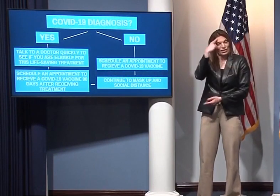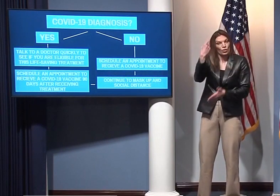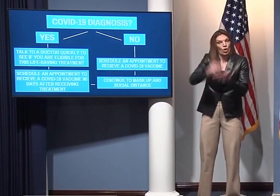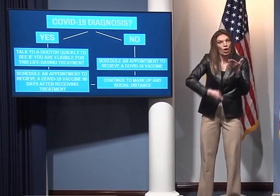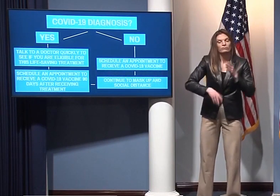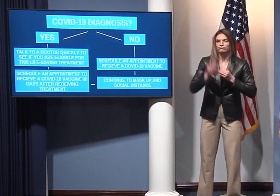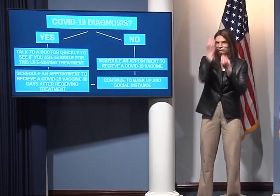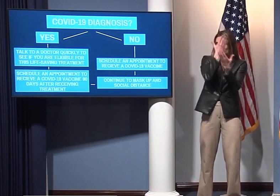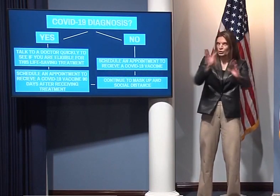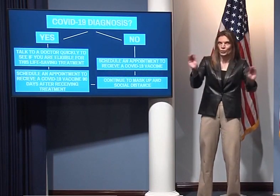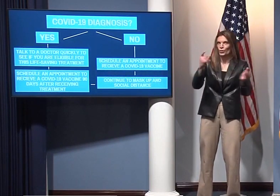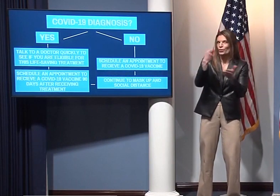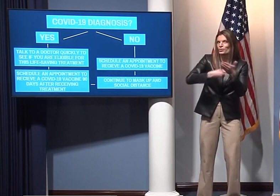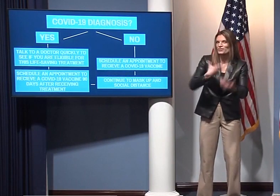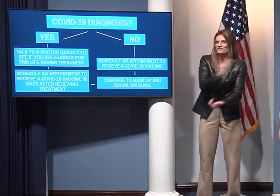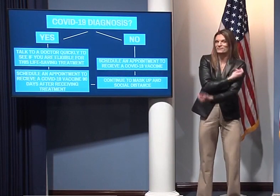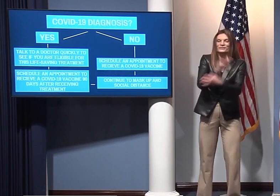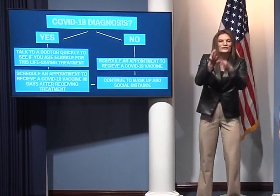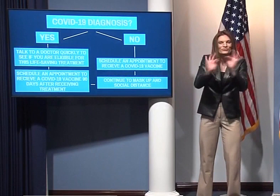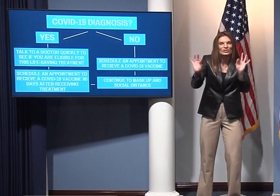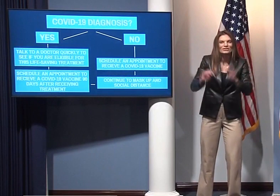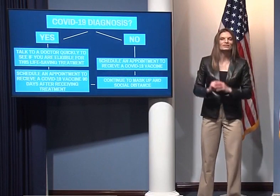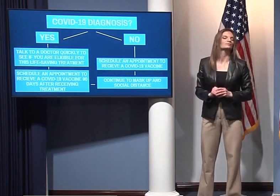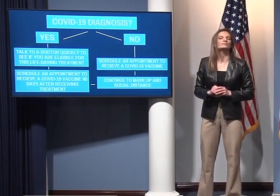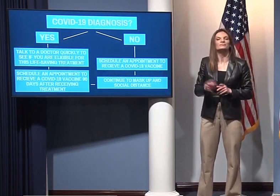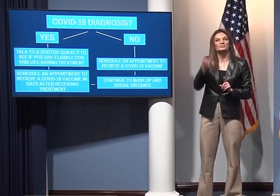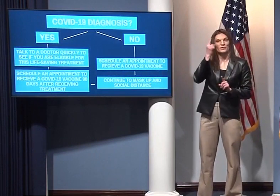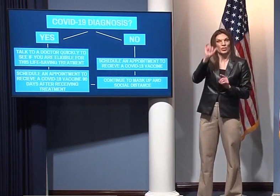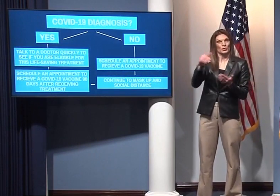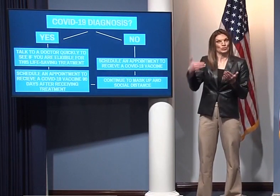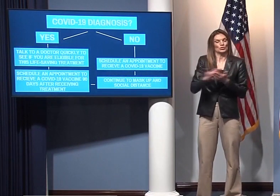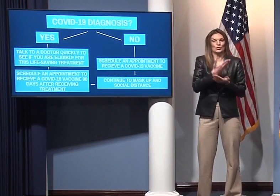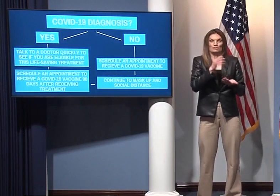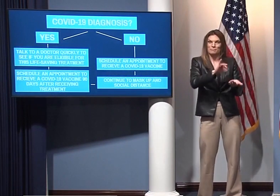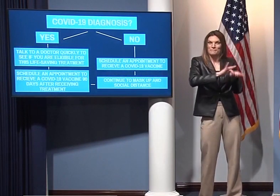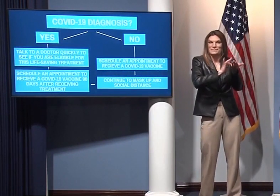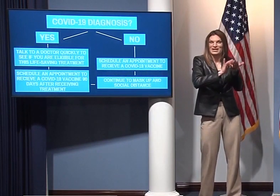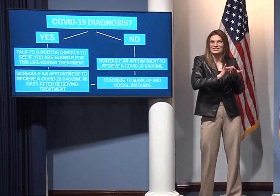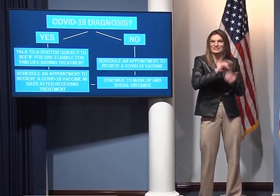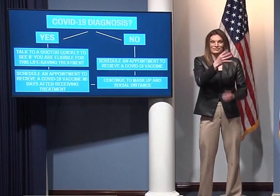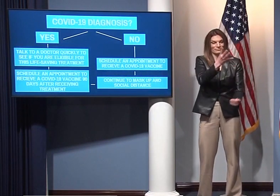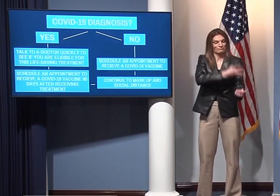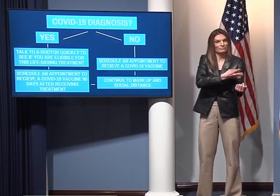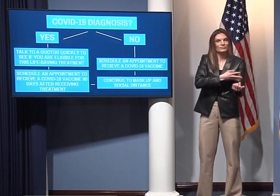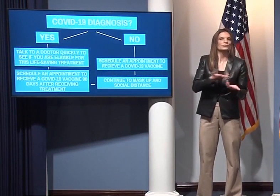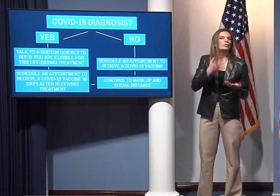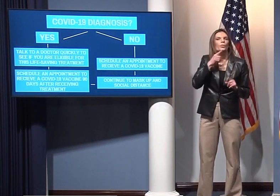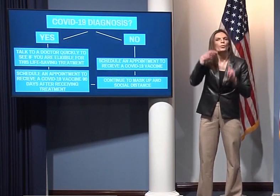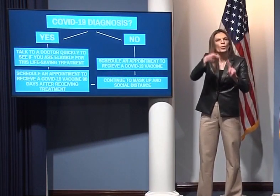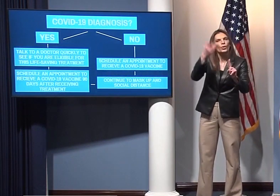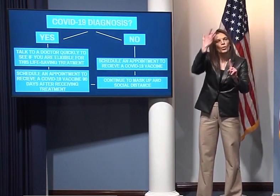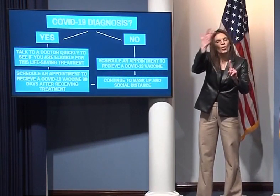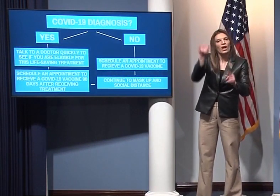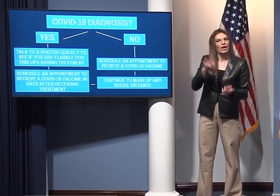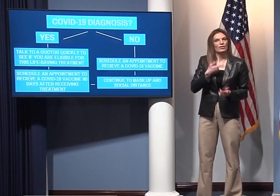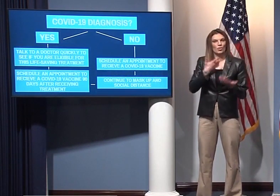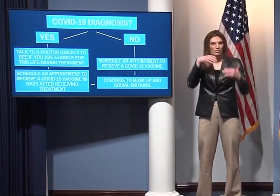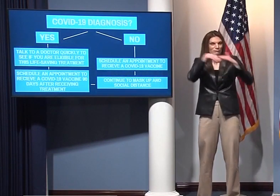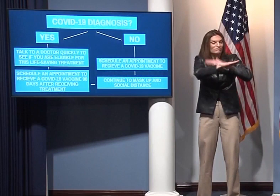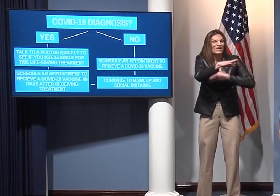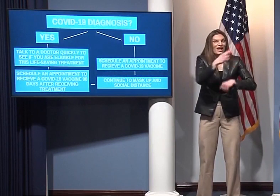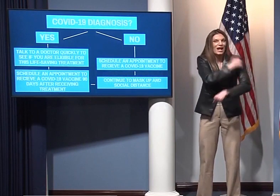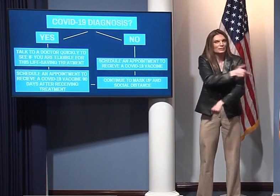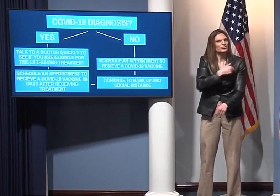Regeneron and Eli Lilly antibody treatments can help keep you out of the hospital. They've also been shown to reduce the risk